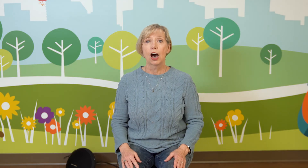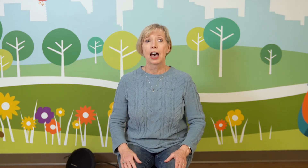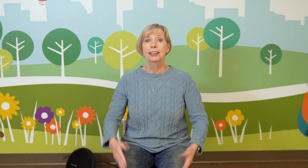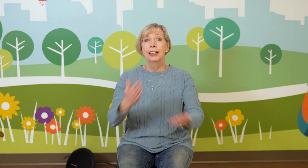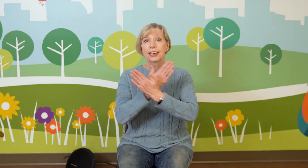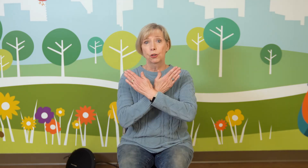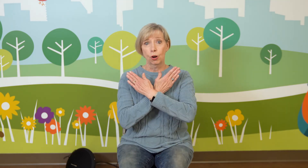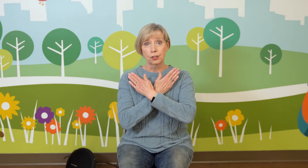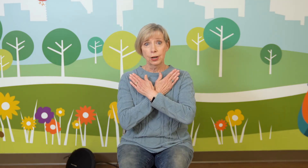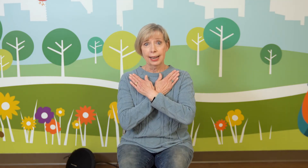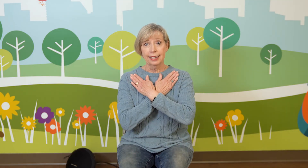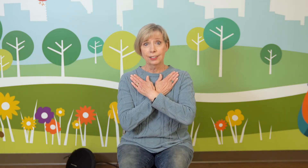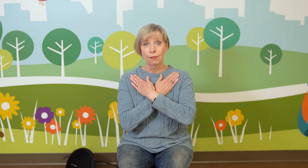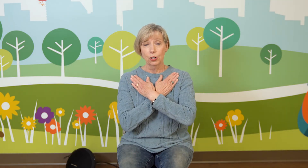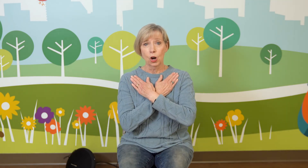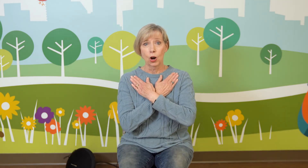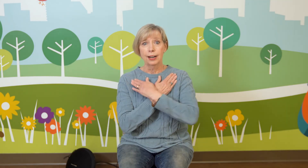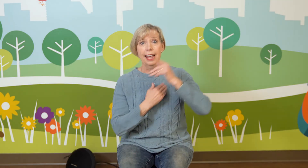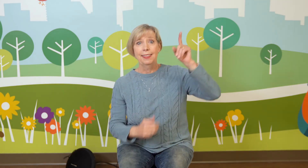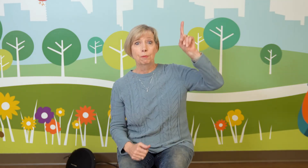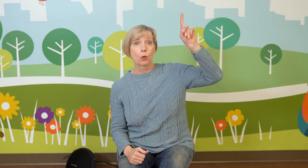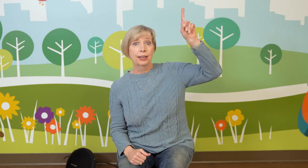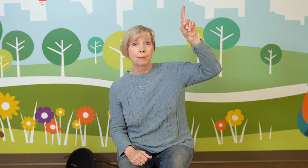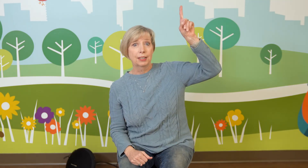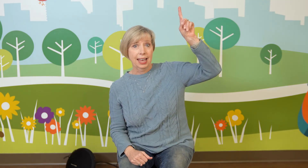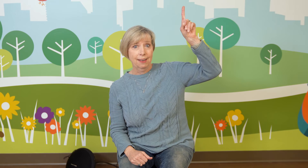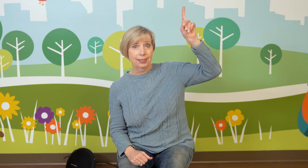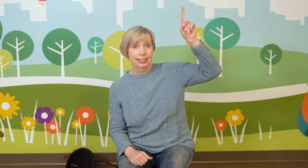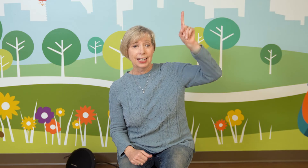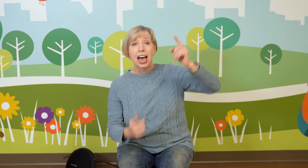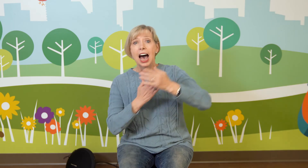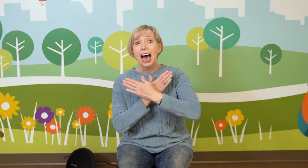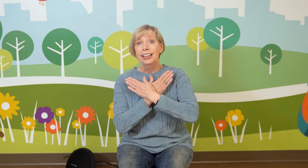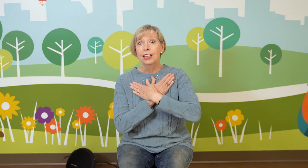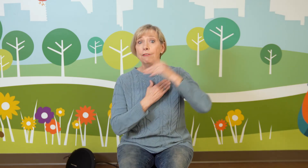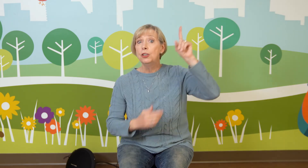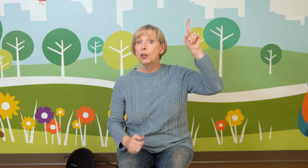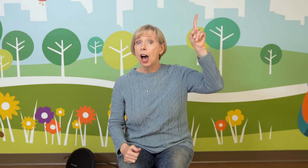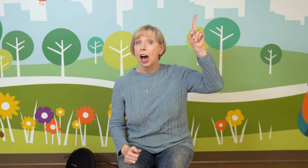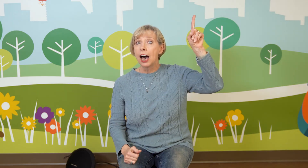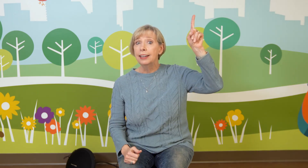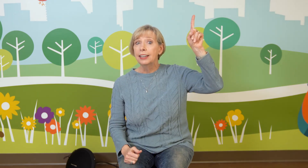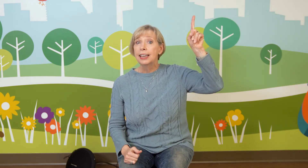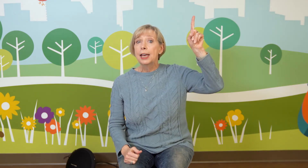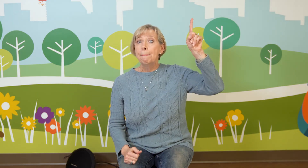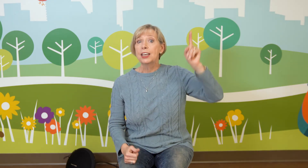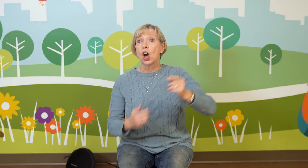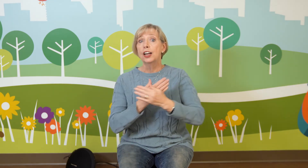God, you cross your hands over your heart and then point up to the heavens. I love you, God, because